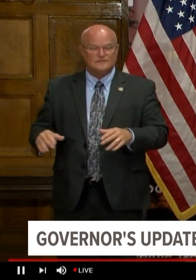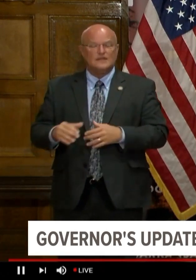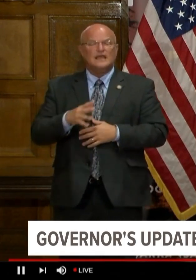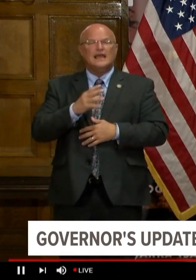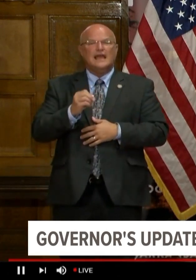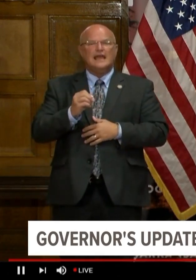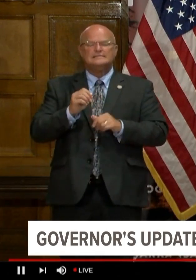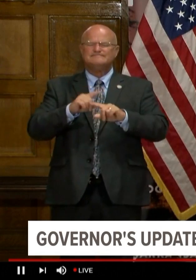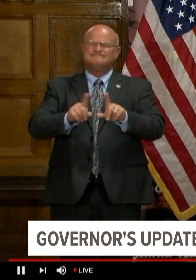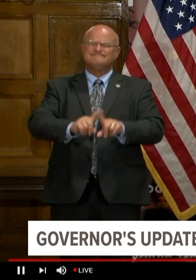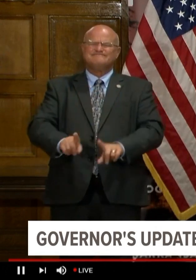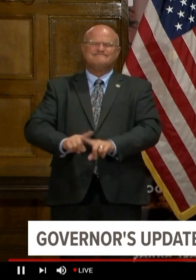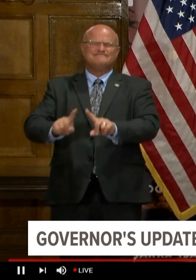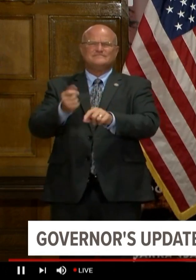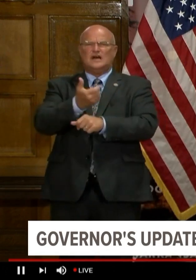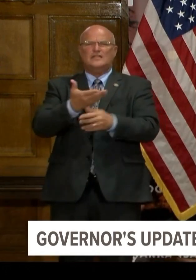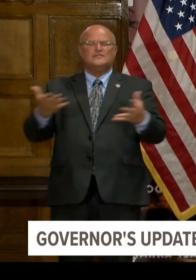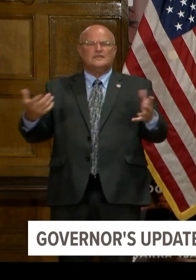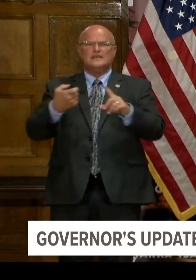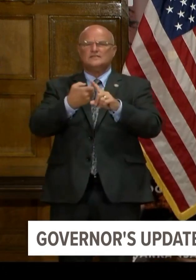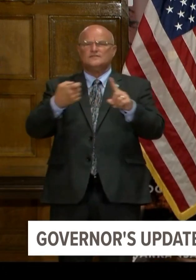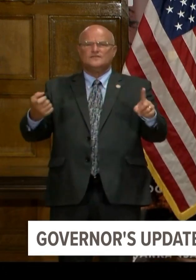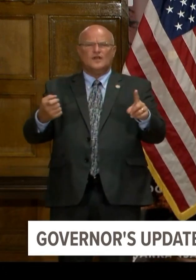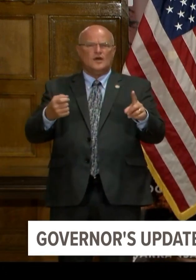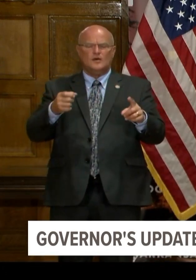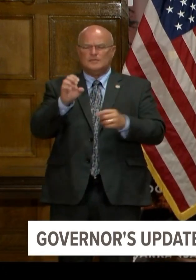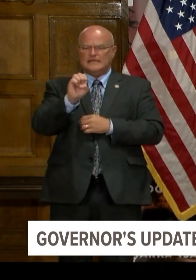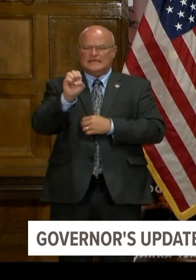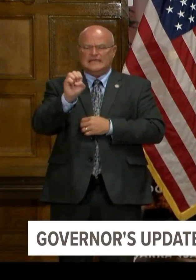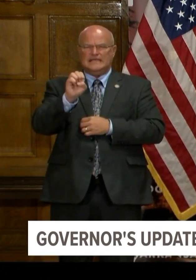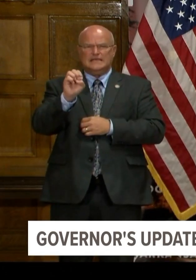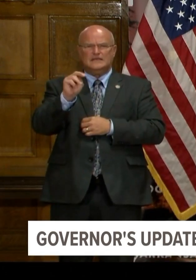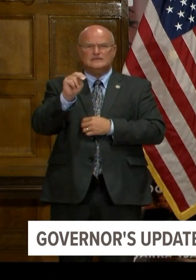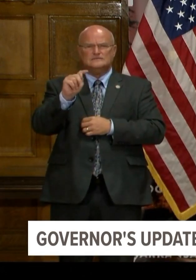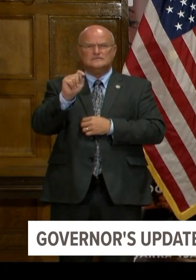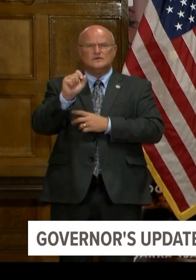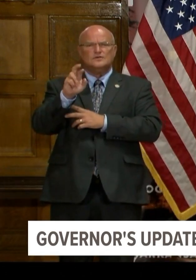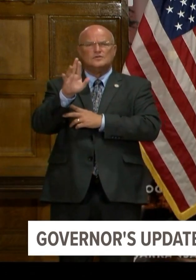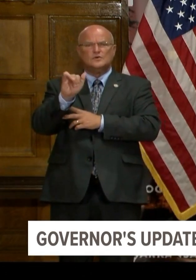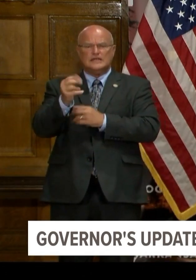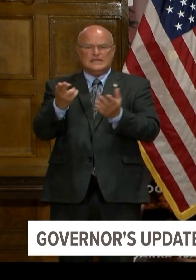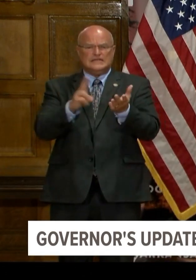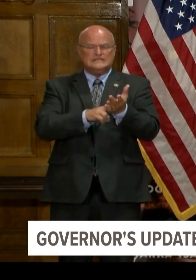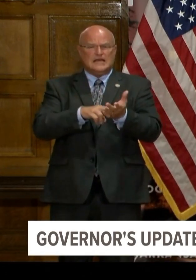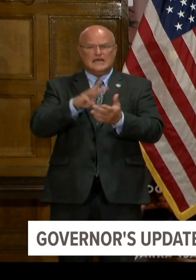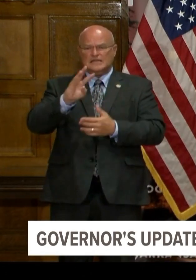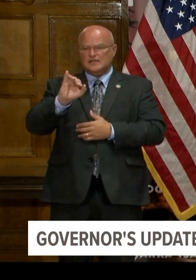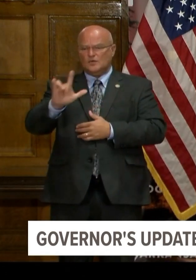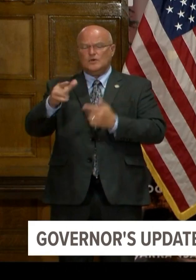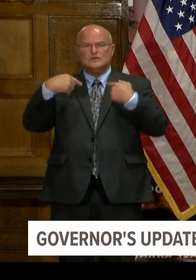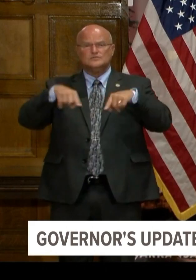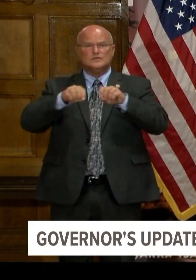And all kinds of other things, from e-notary to the sign-in of wills